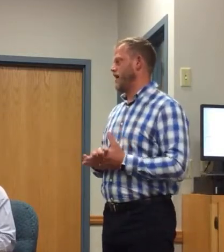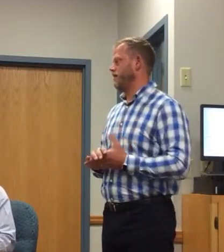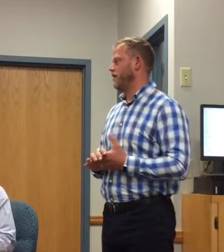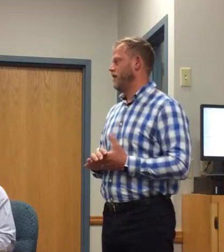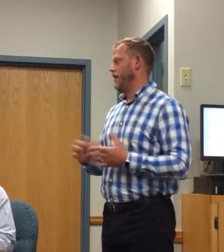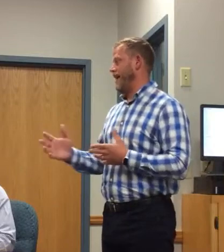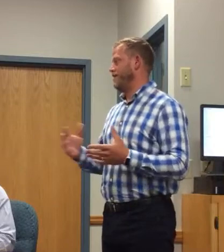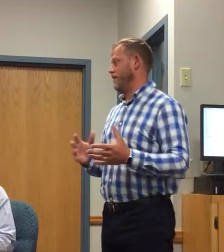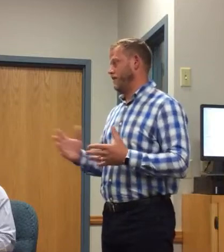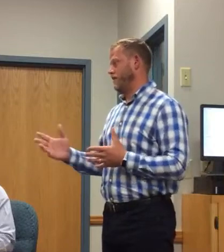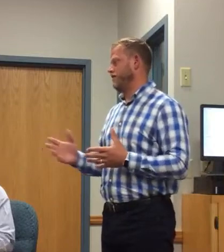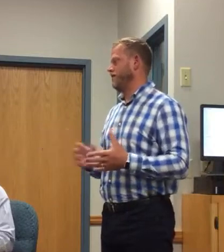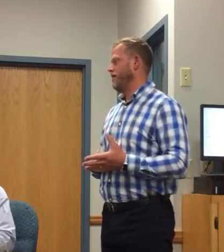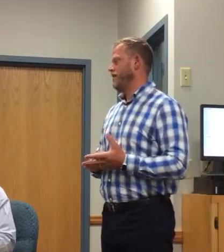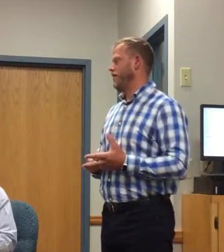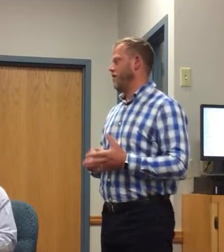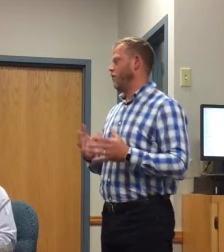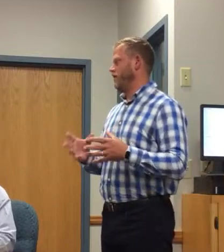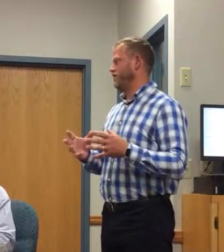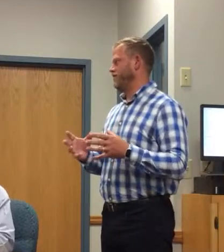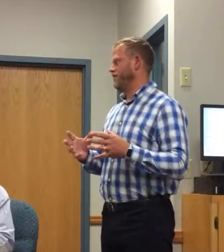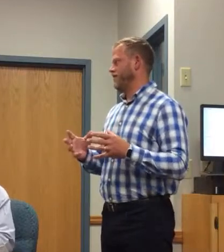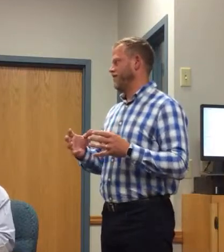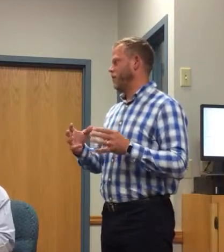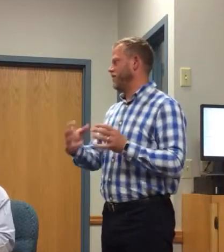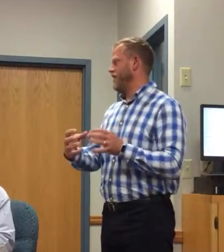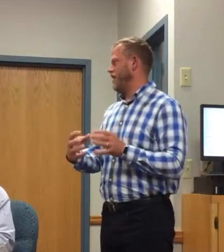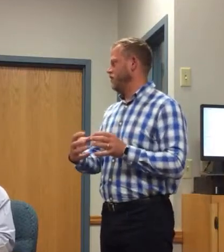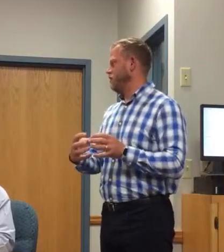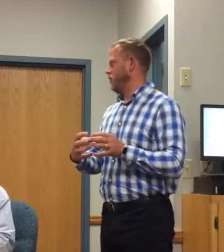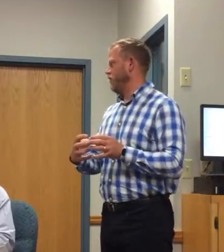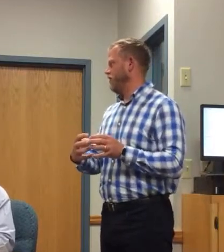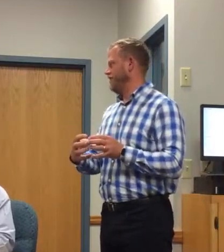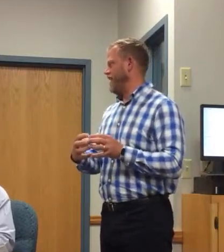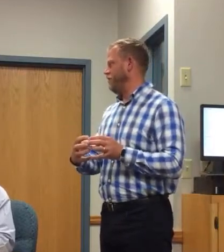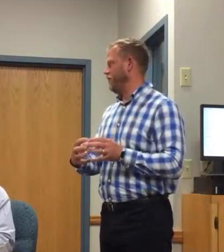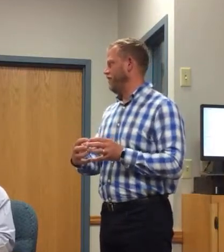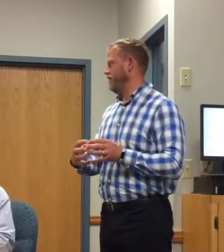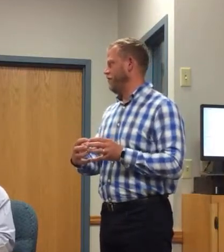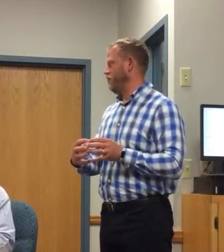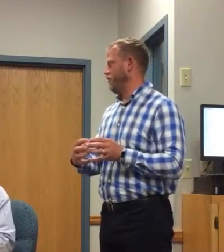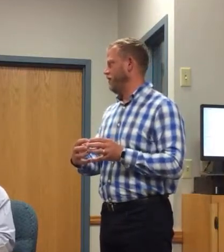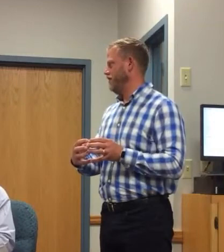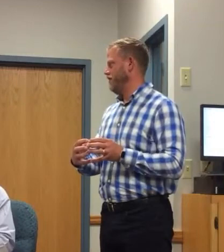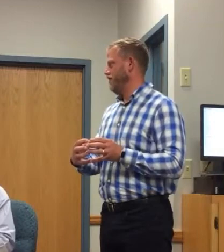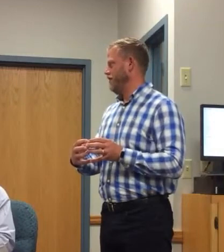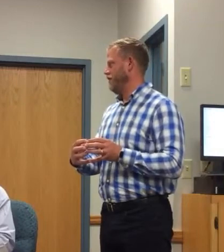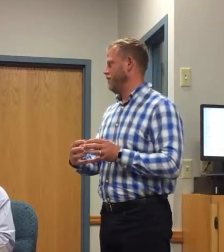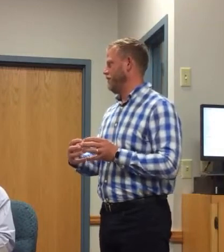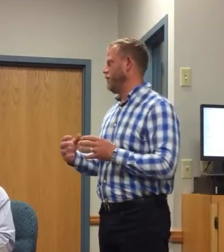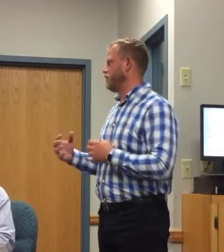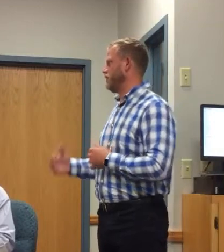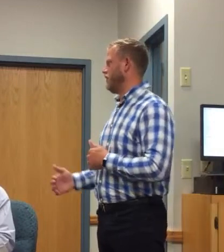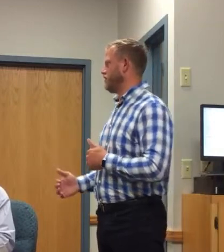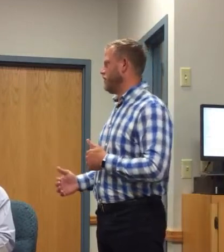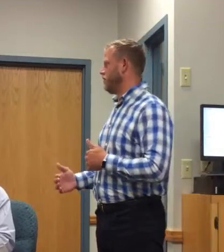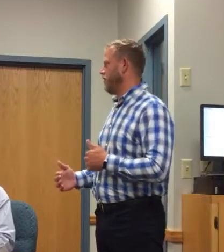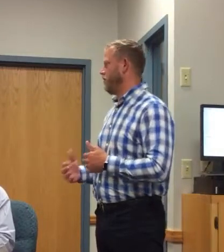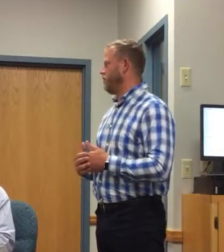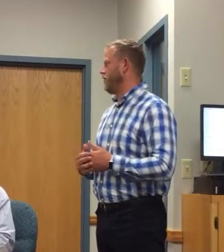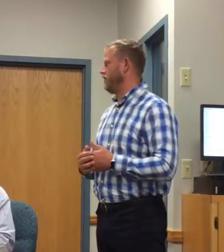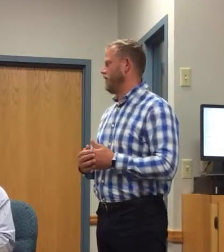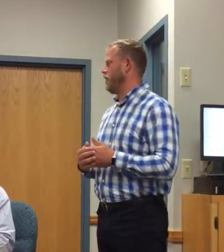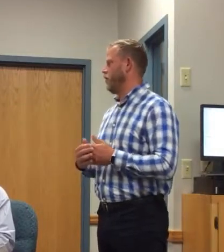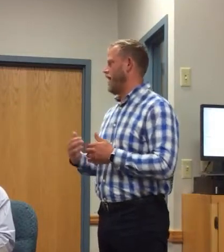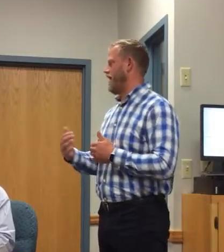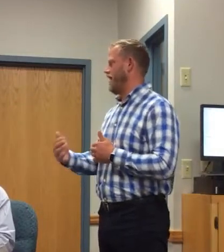sports and activities that once that eligibility is not in place anymore, you see those grades start to